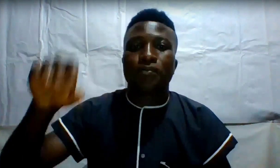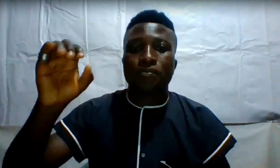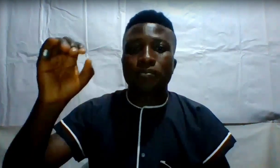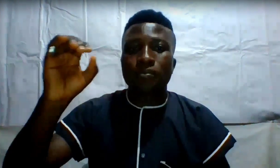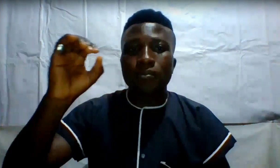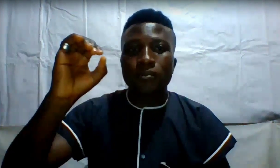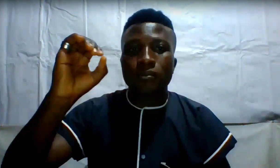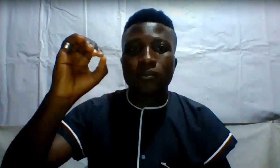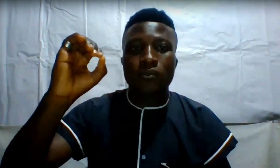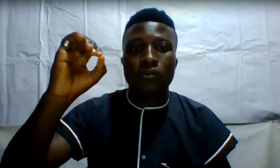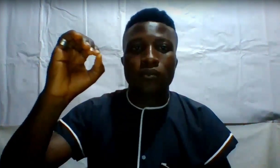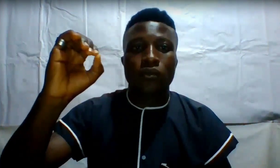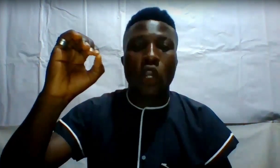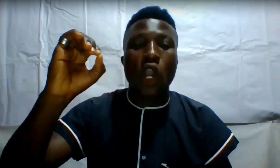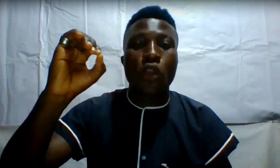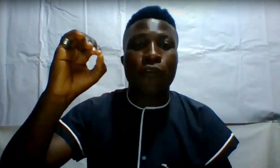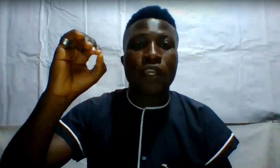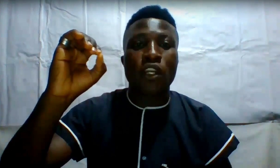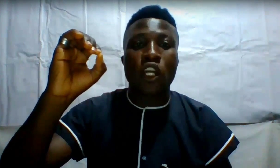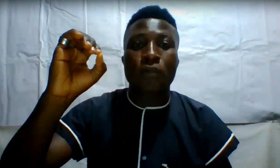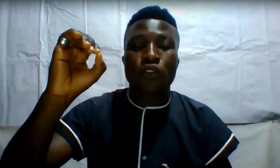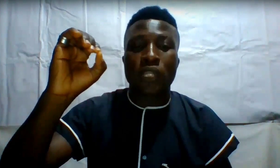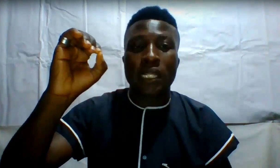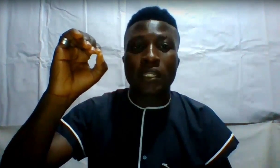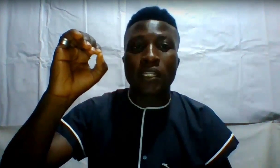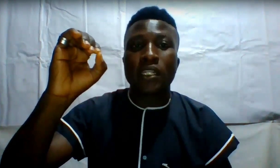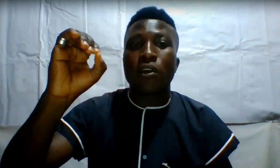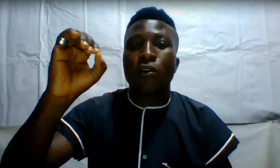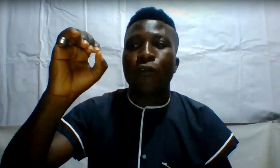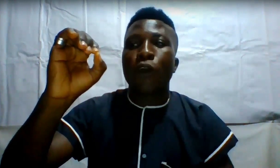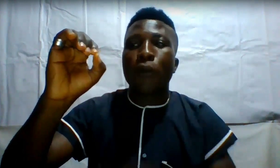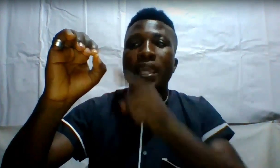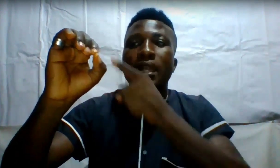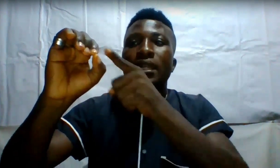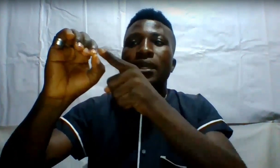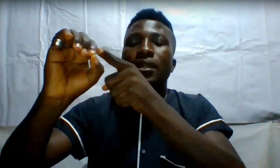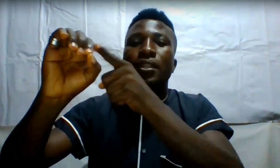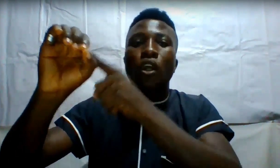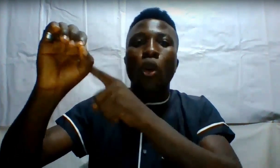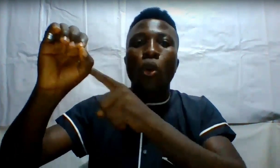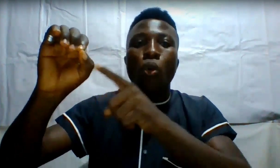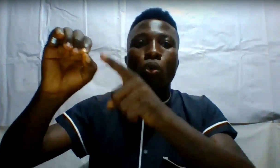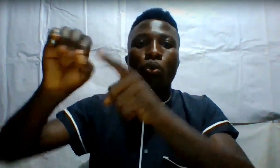All your finger comes together, forming the O, like this.